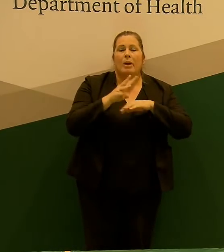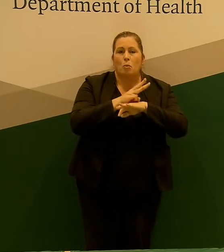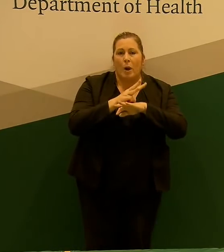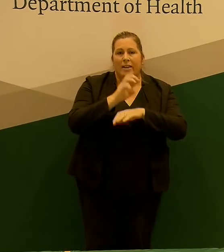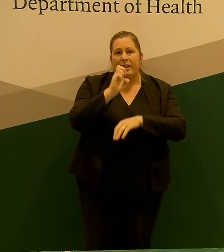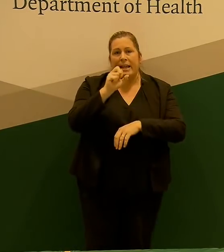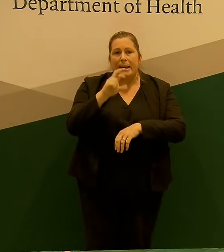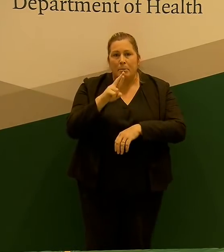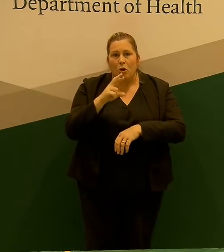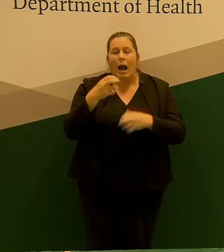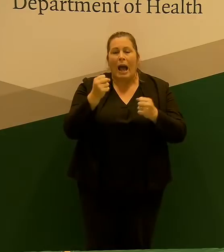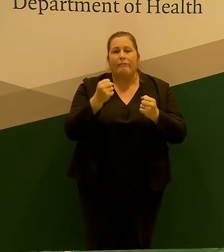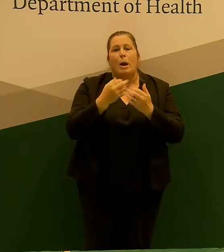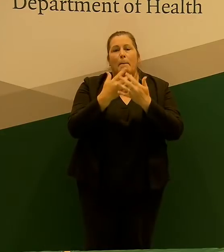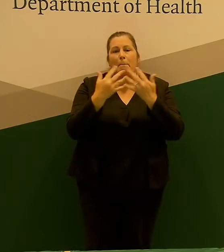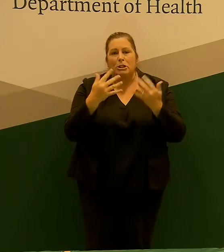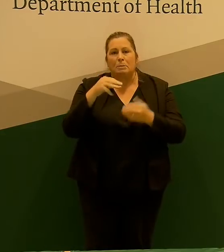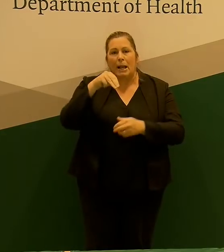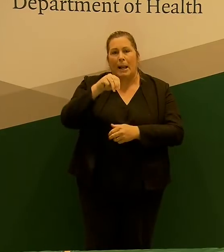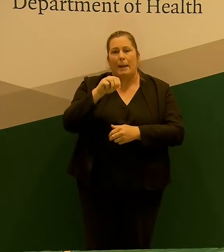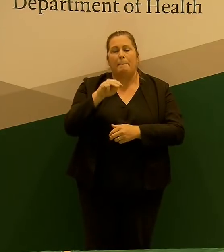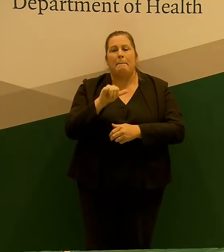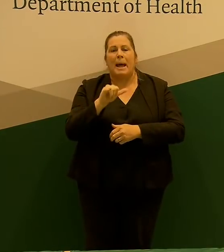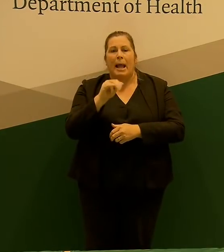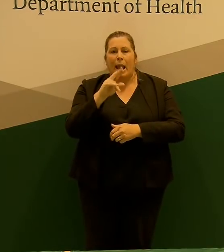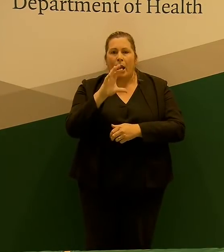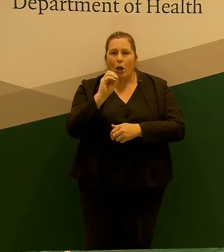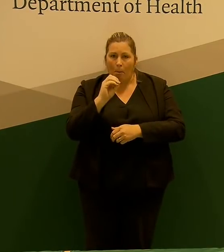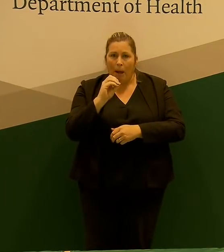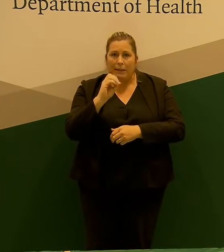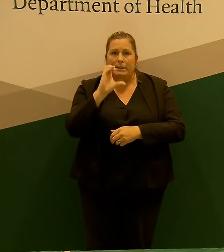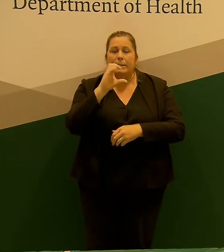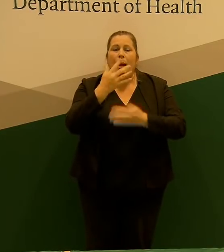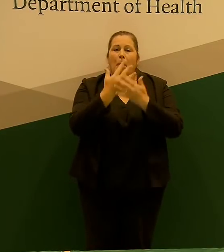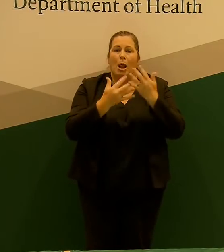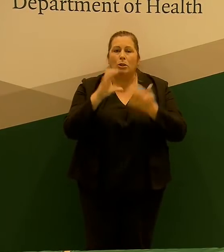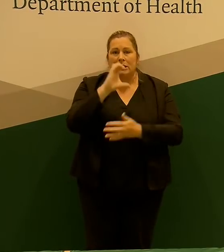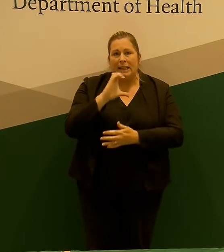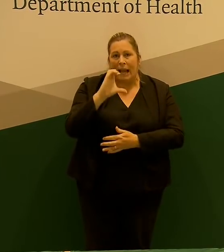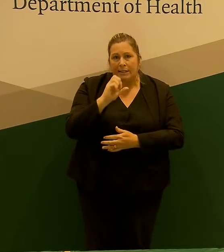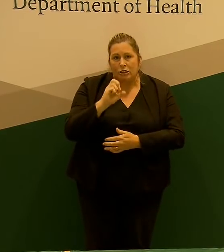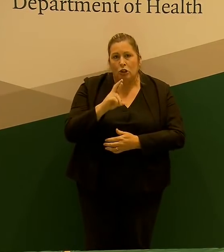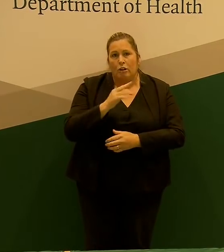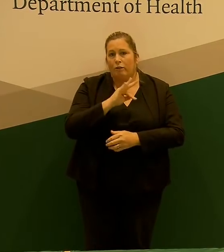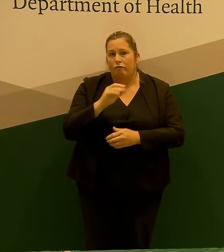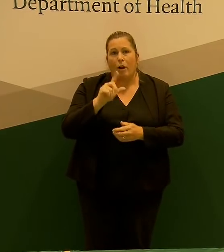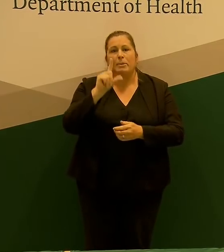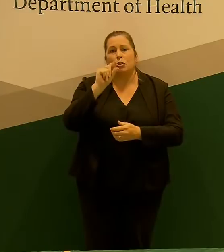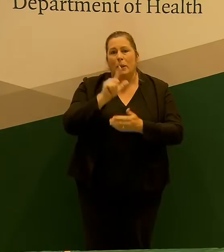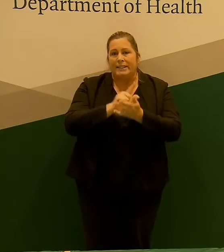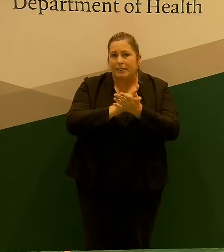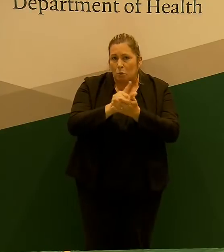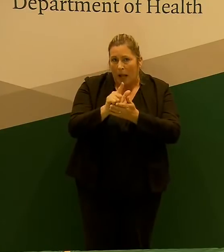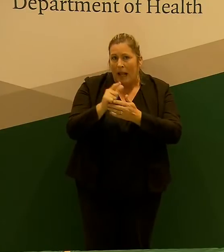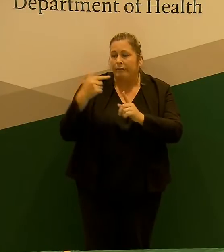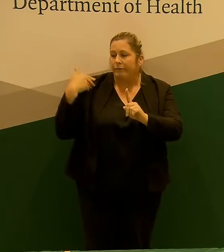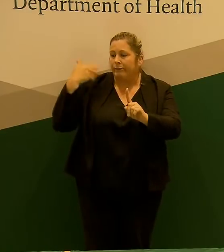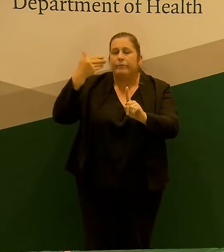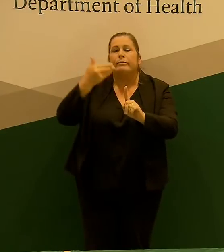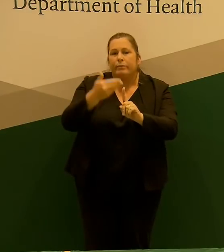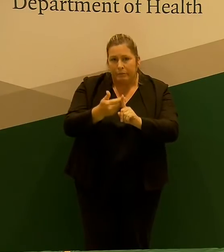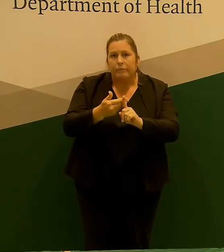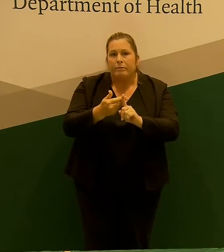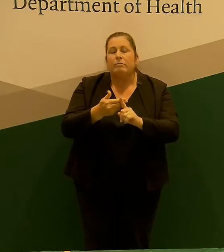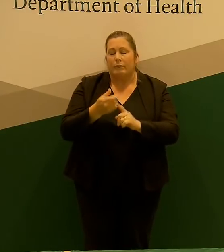multiple myeloma, a form of blood cancer, in 2012. She's had a number of difficult years with her disease and was admitted